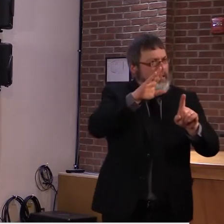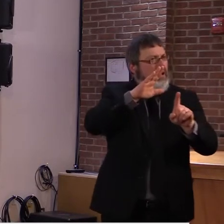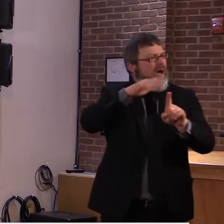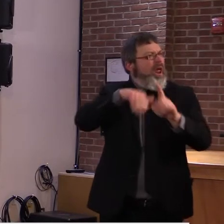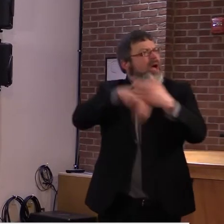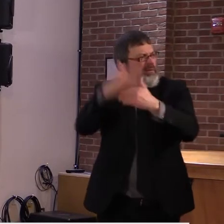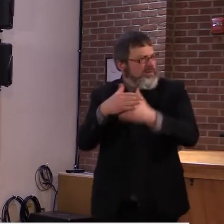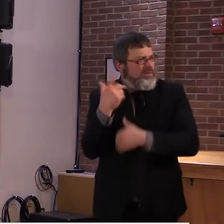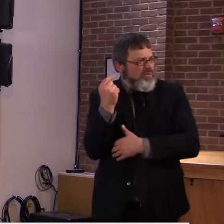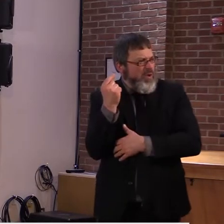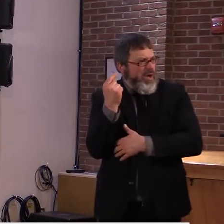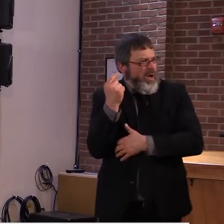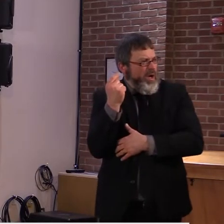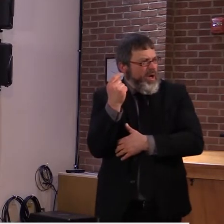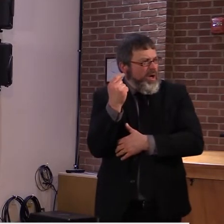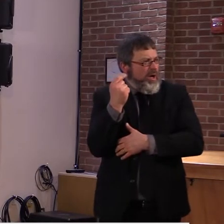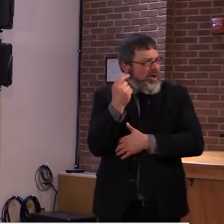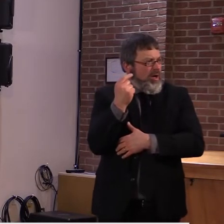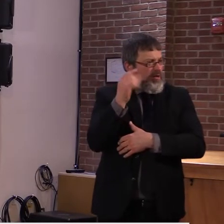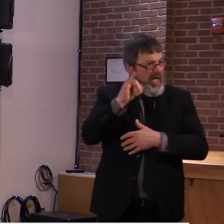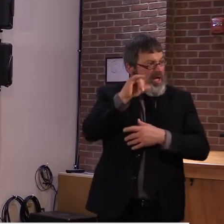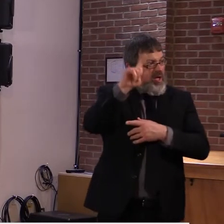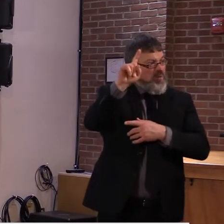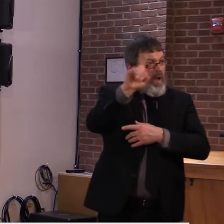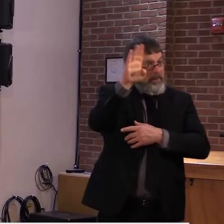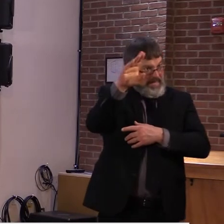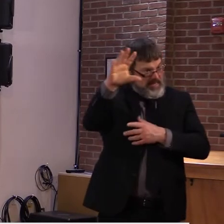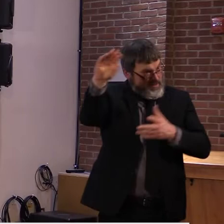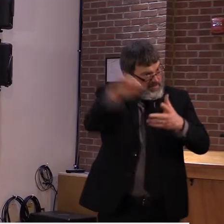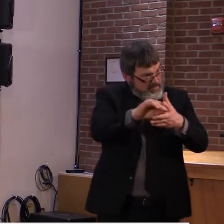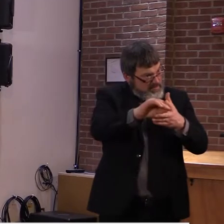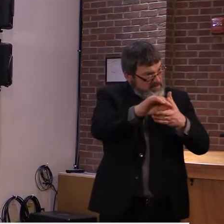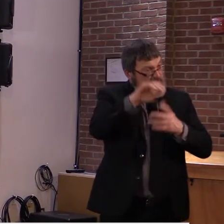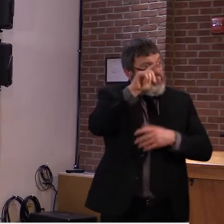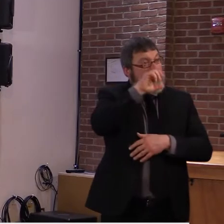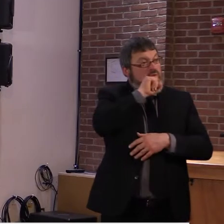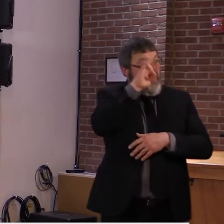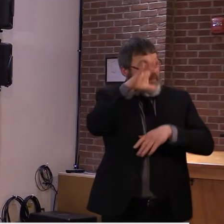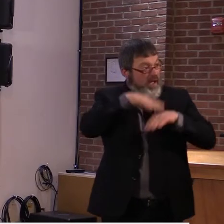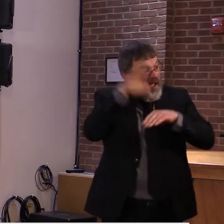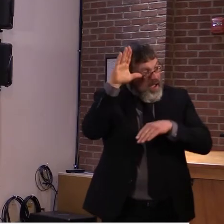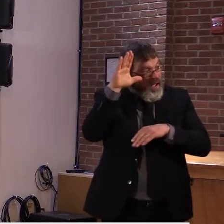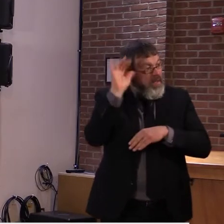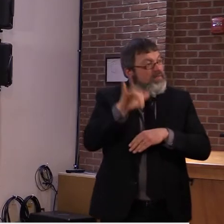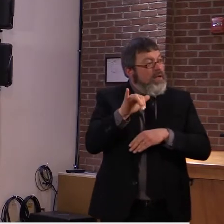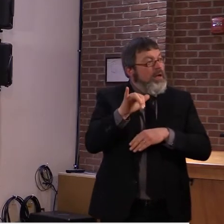be in 1B, they would then be able to call their doctor's office to make an appointment?